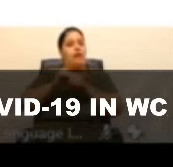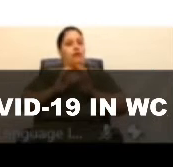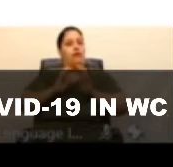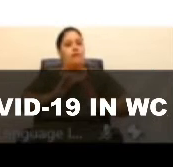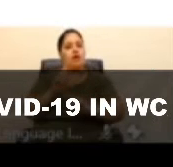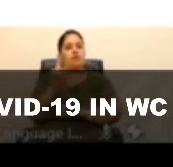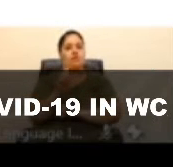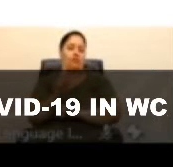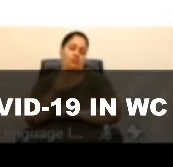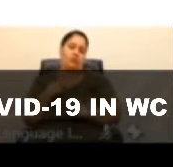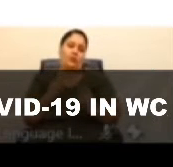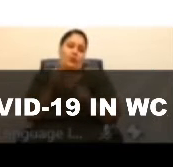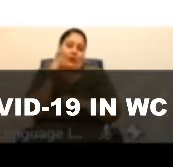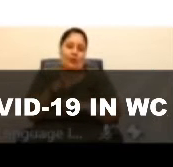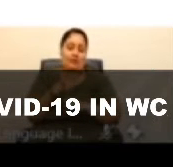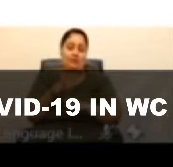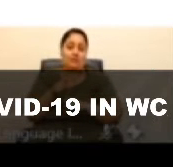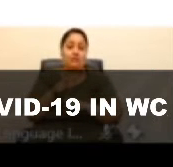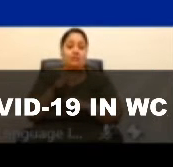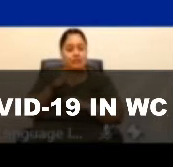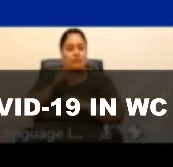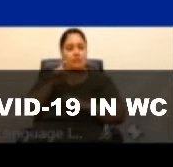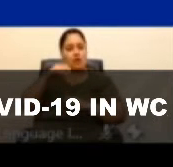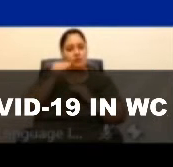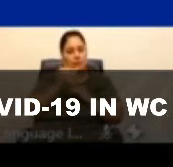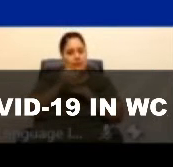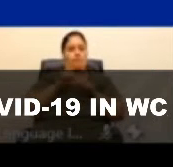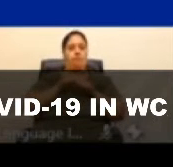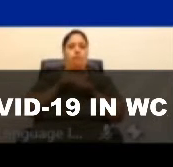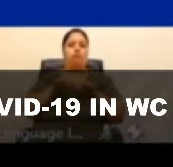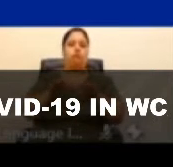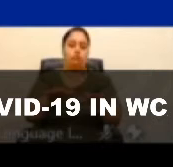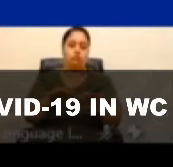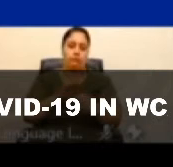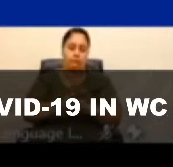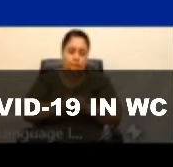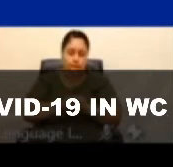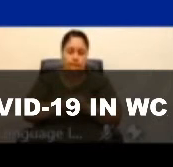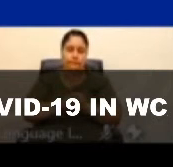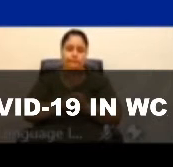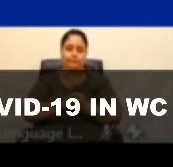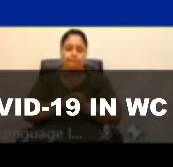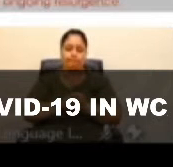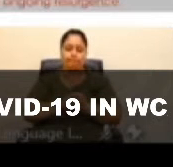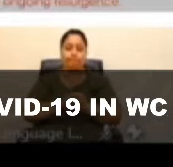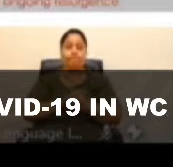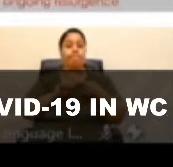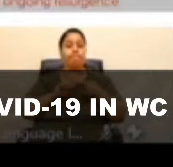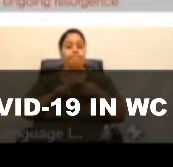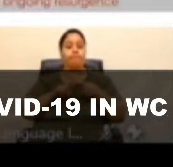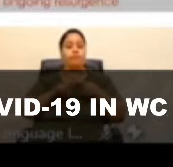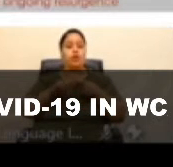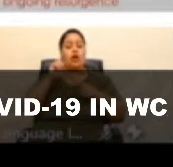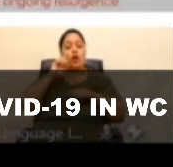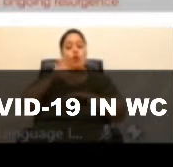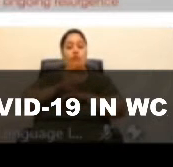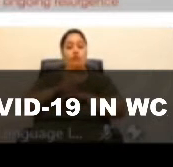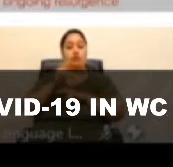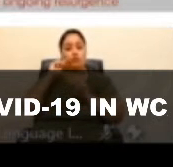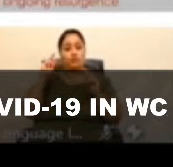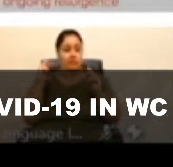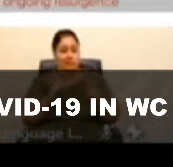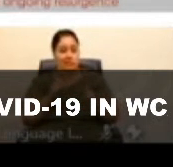should practice to curb the spread. So just from a provincial perspective, this is